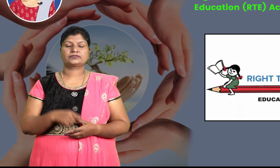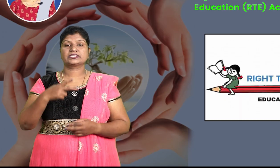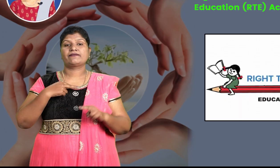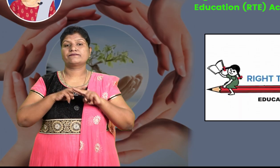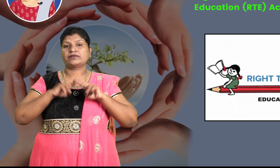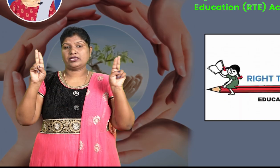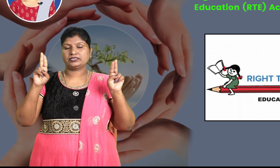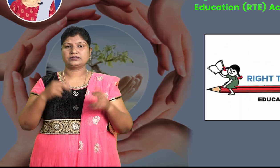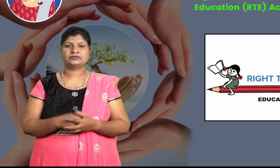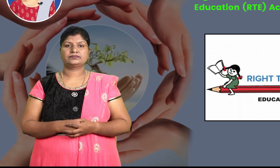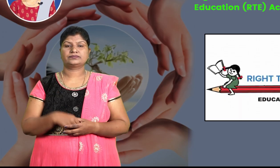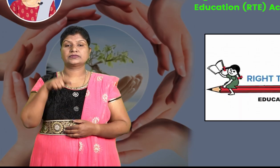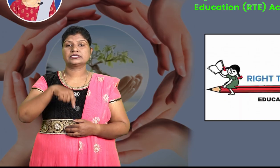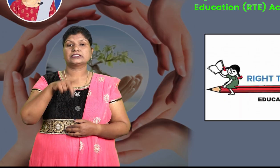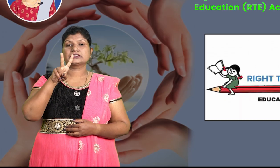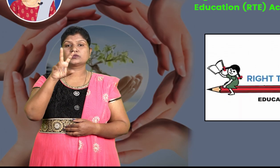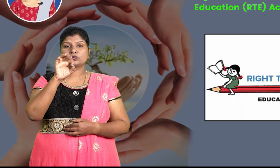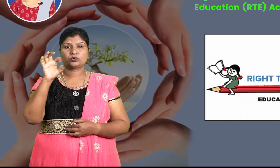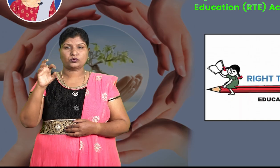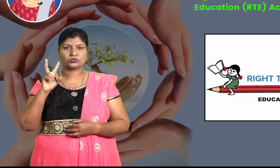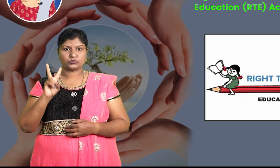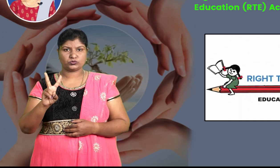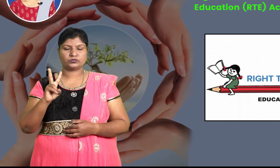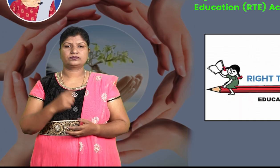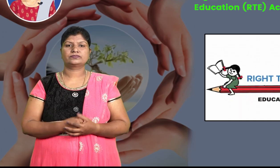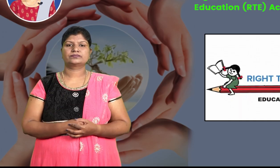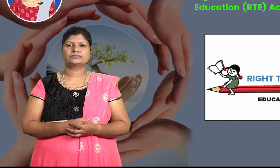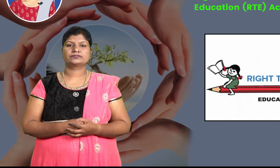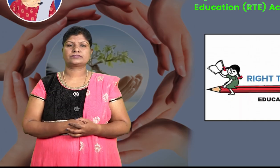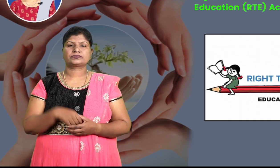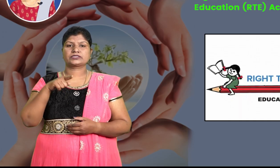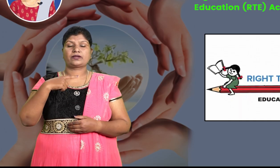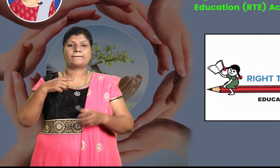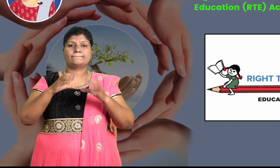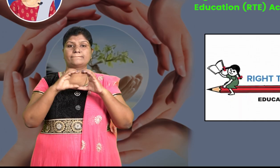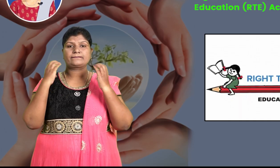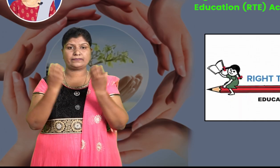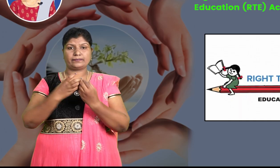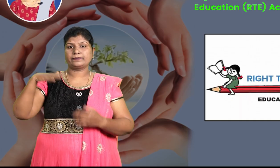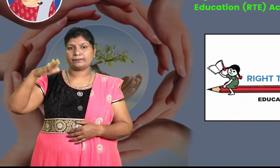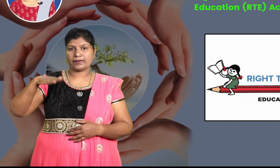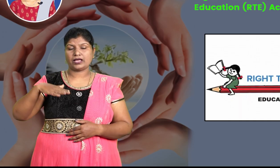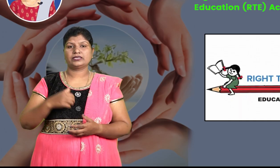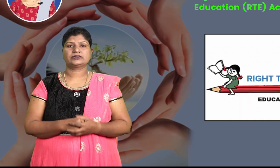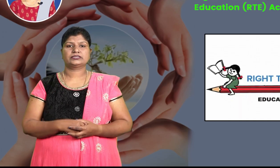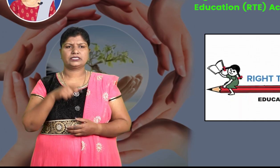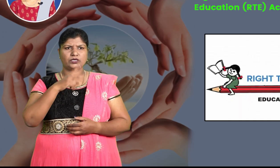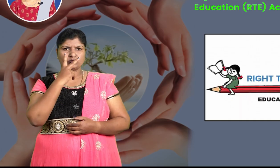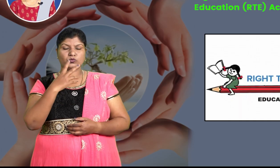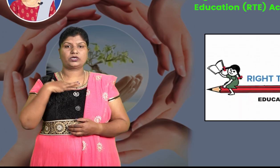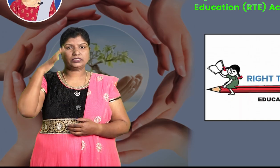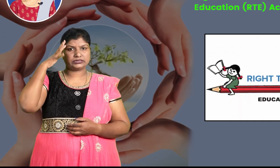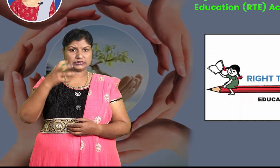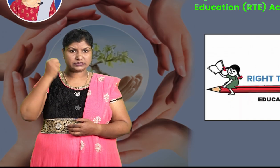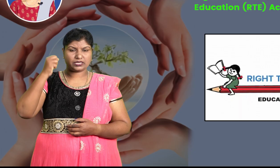Finally, in 2002, the Parliament recognized education